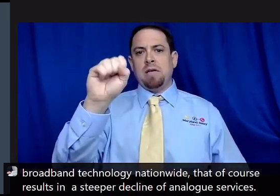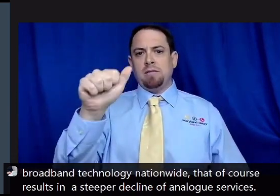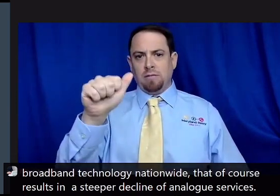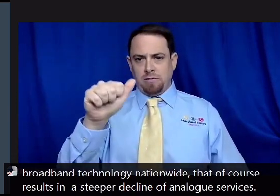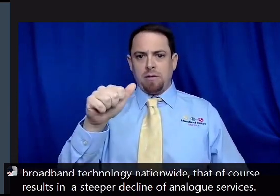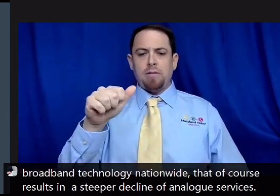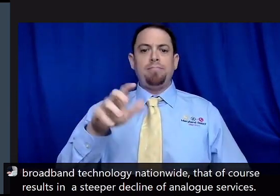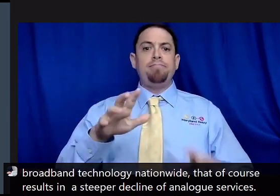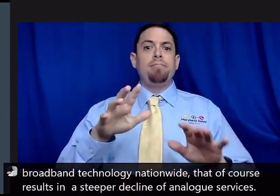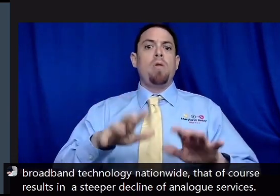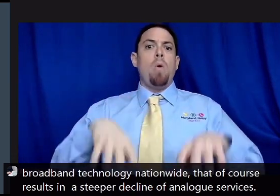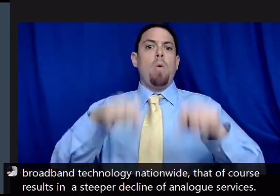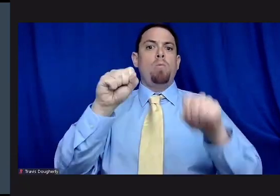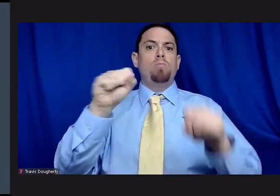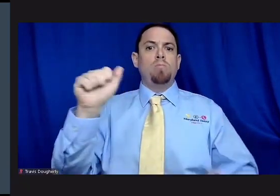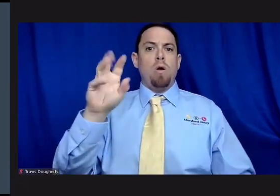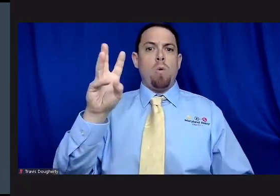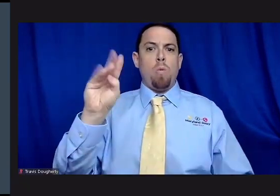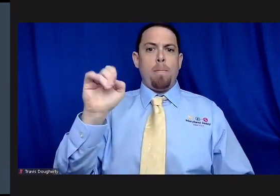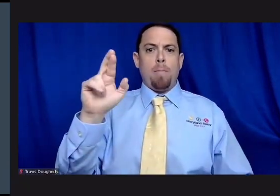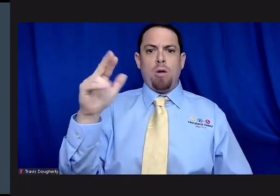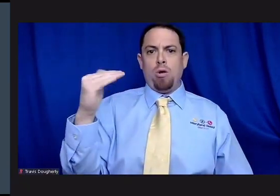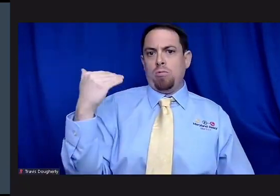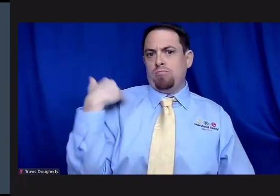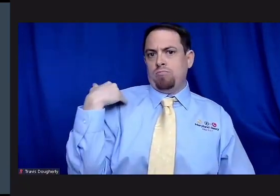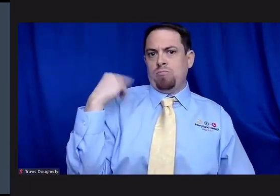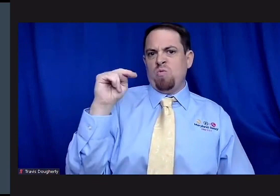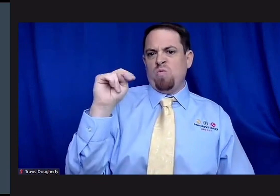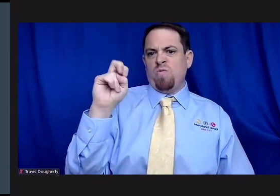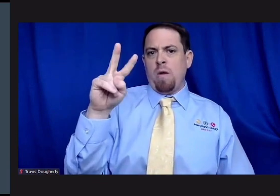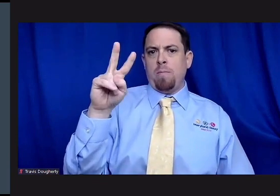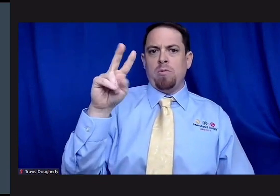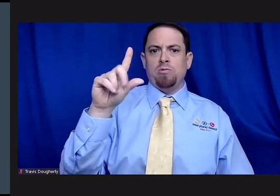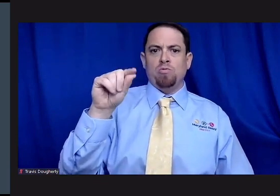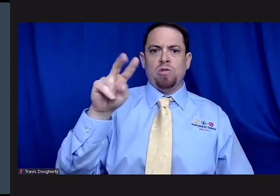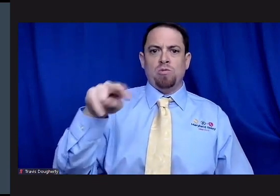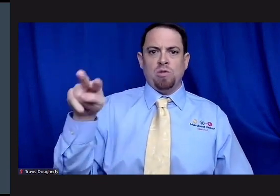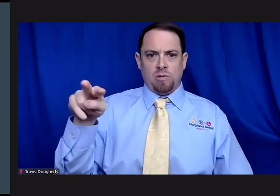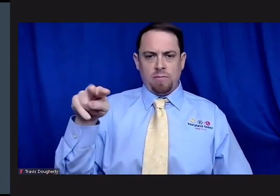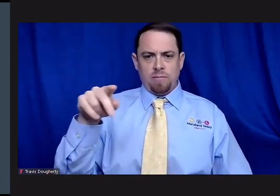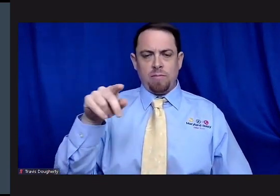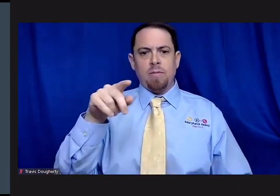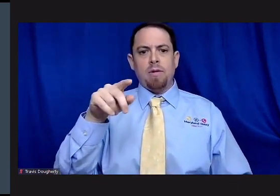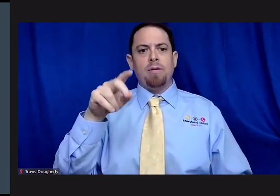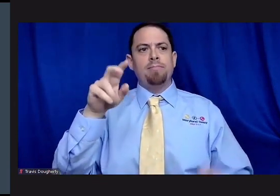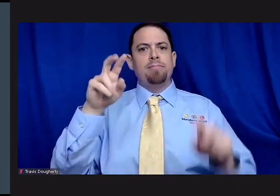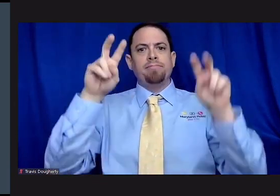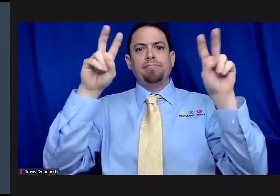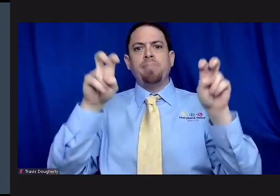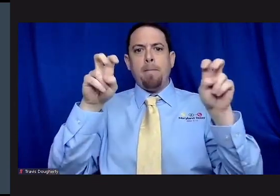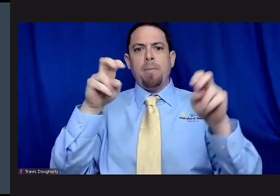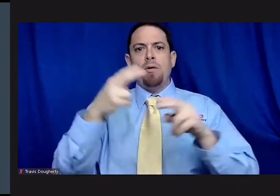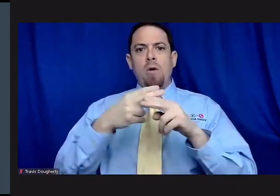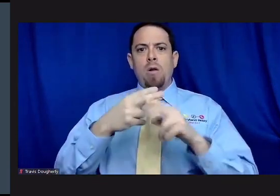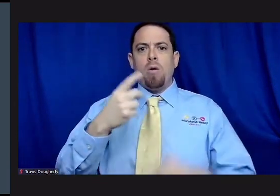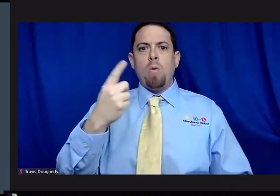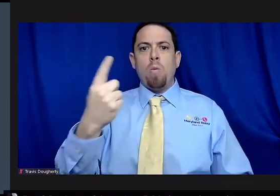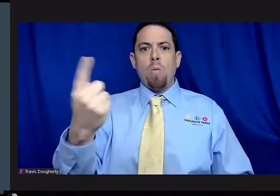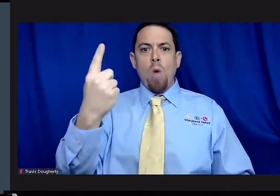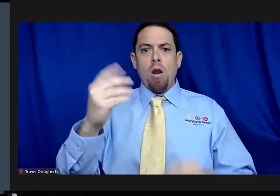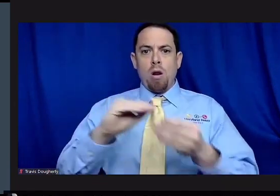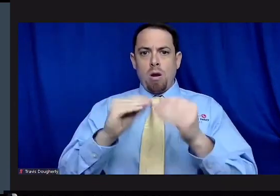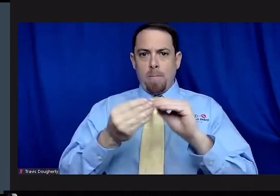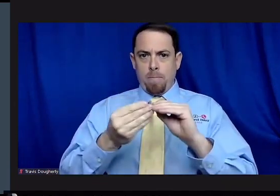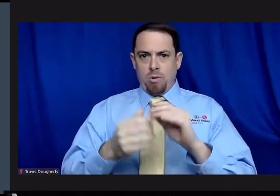Deaf Seniors of America, DSA, hosted a webinar in November of 2022.